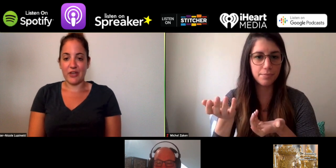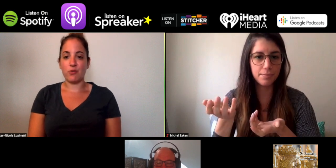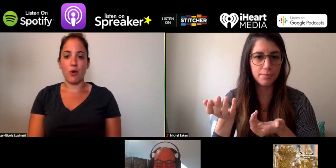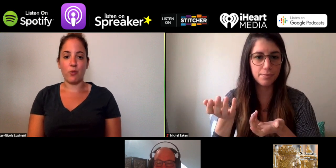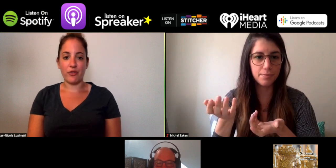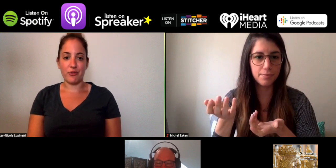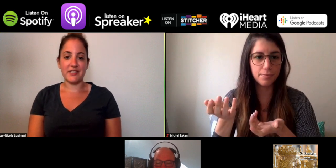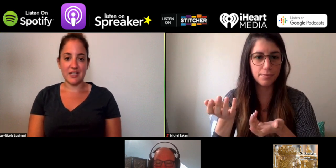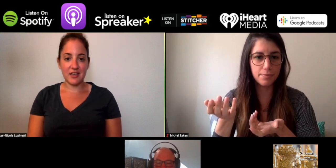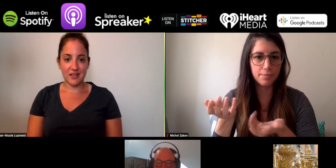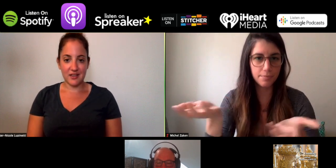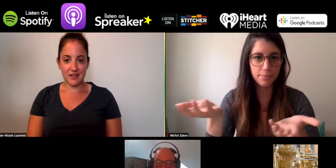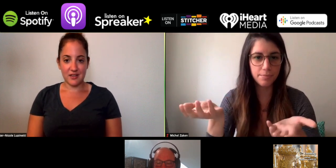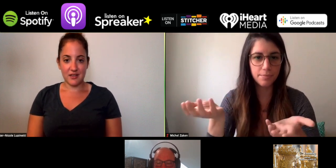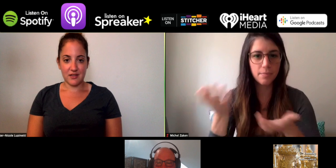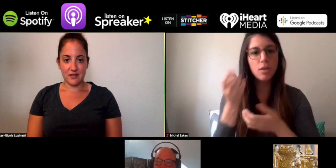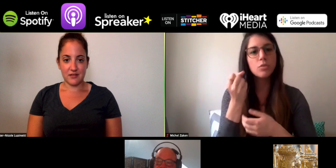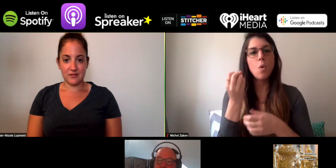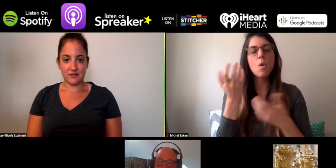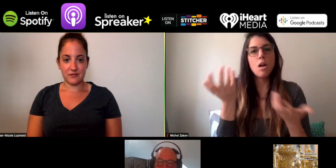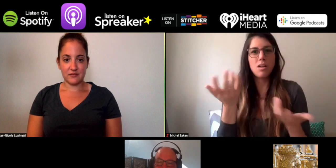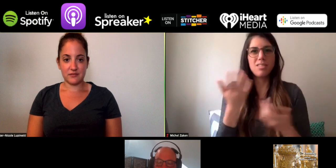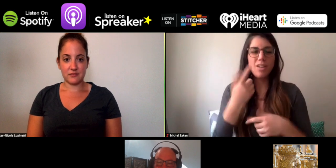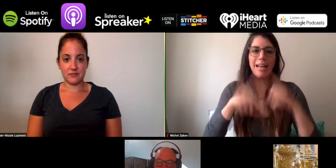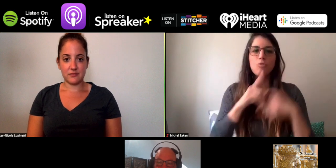that they don't know what they're missing.